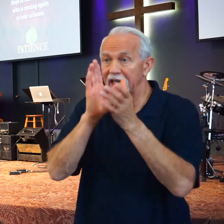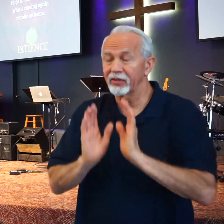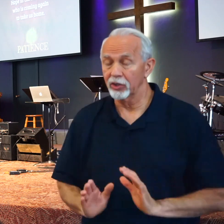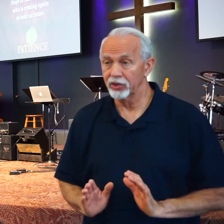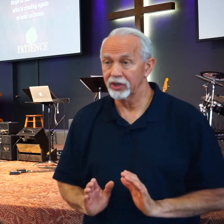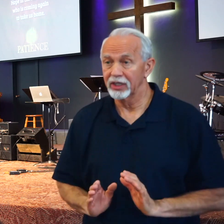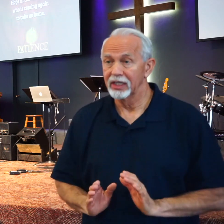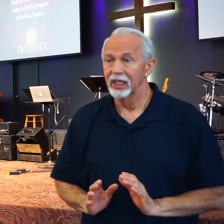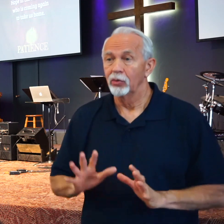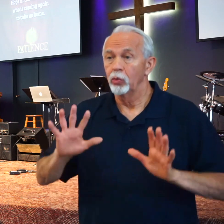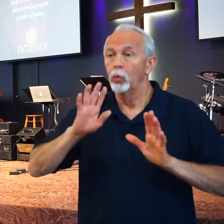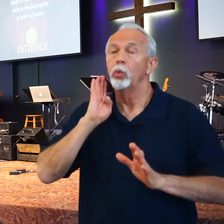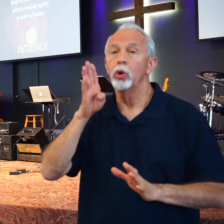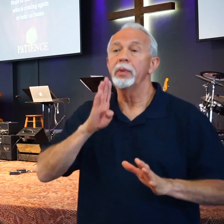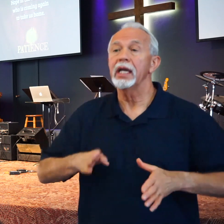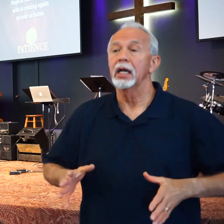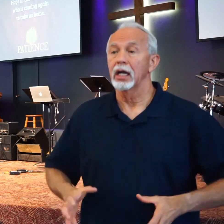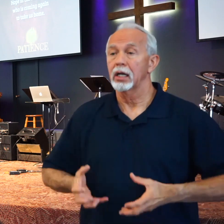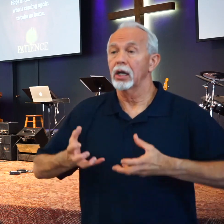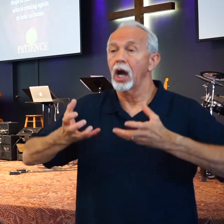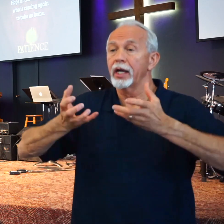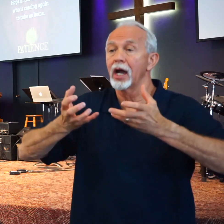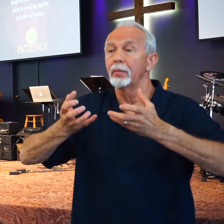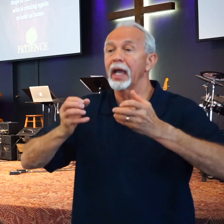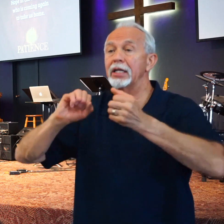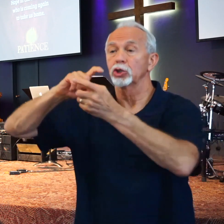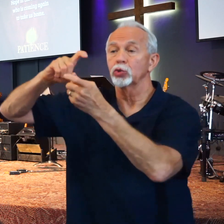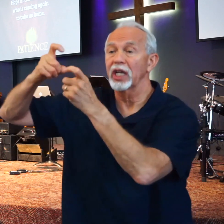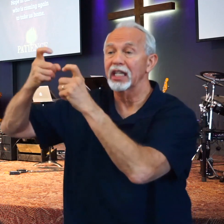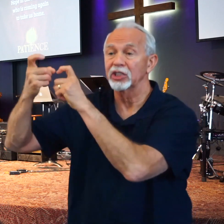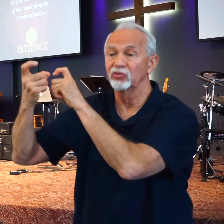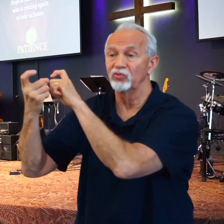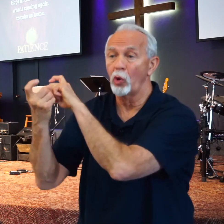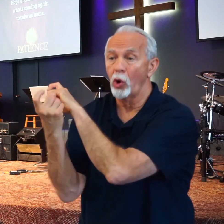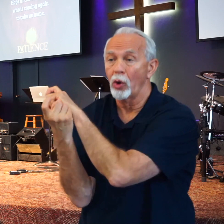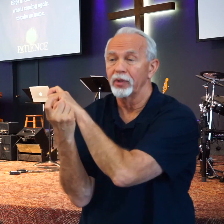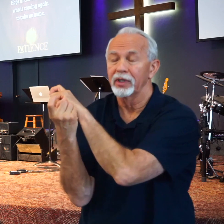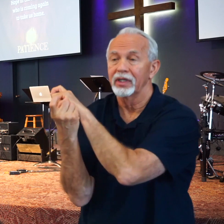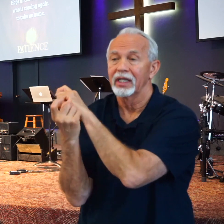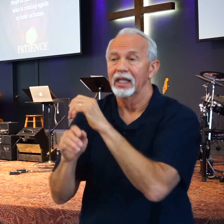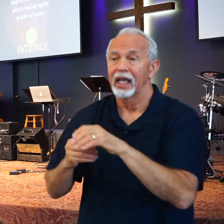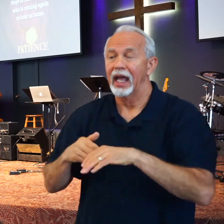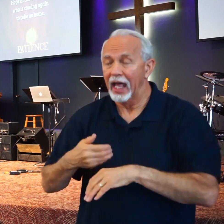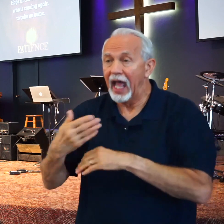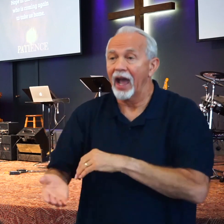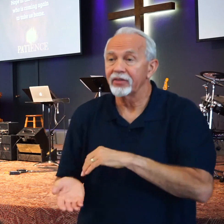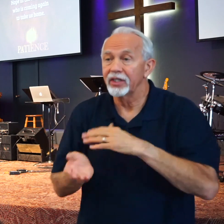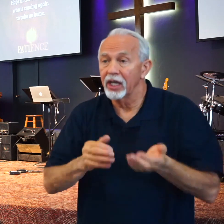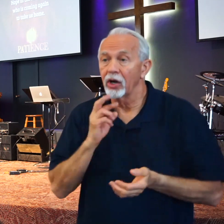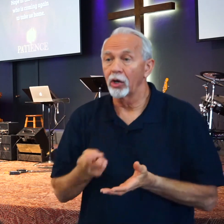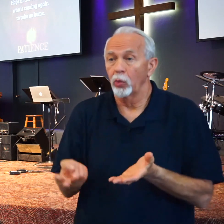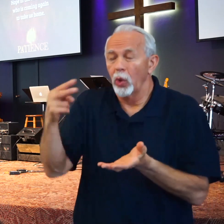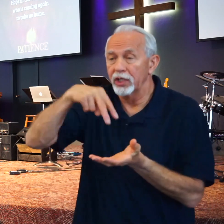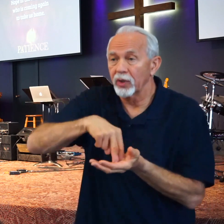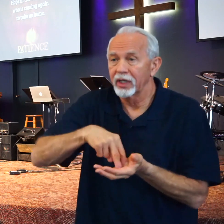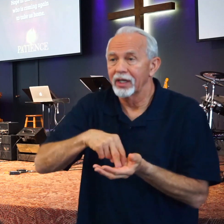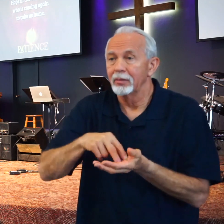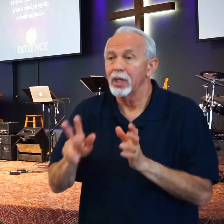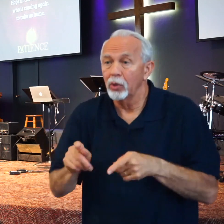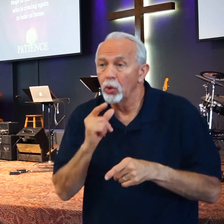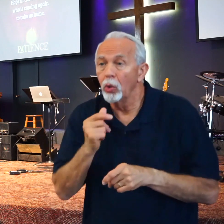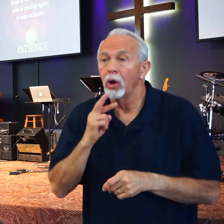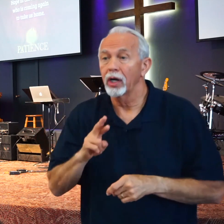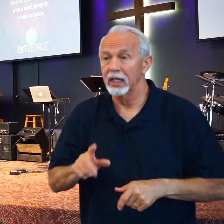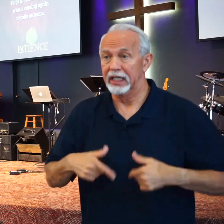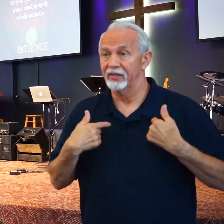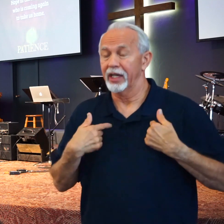be caught up and transformed. So after the dead are raised and resurrected, there those who are living will be caught